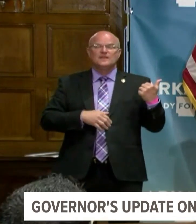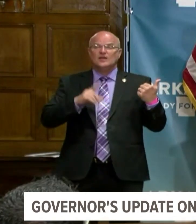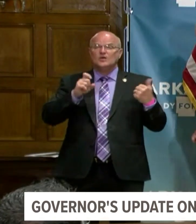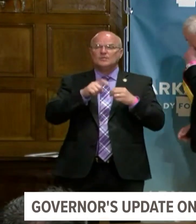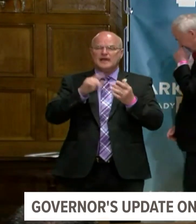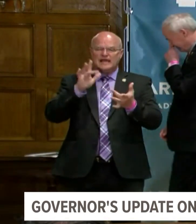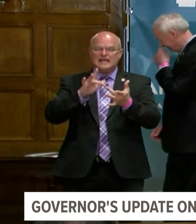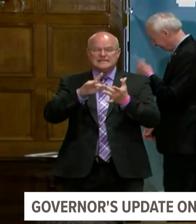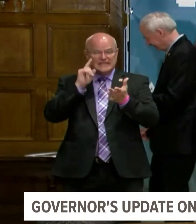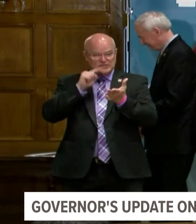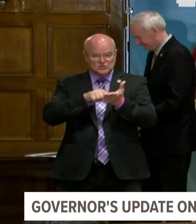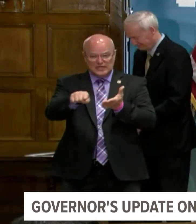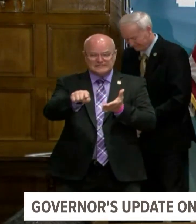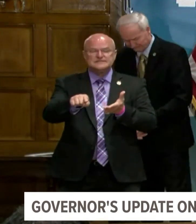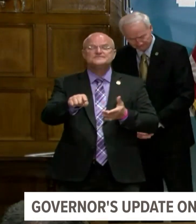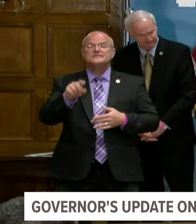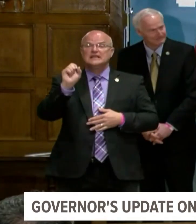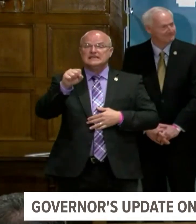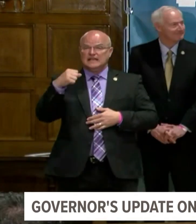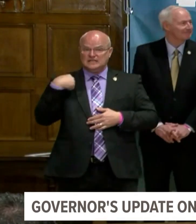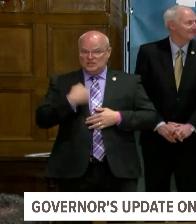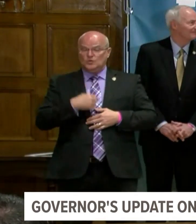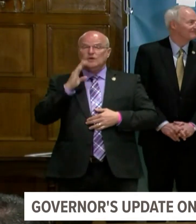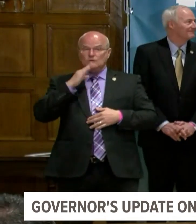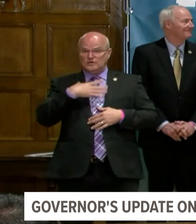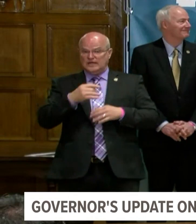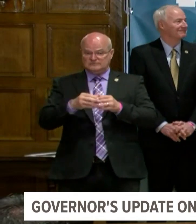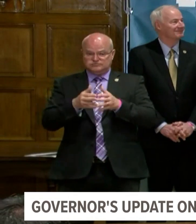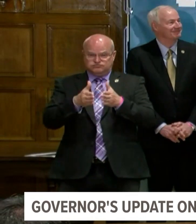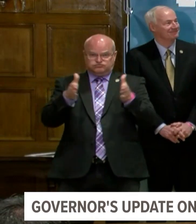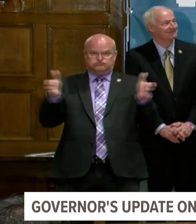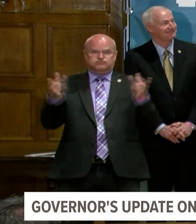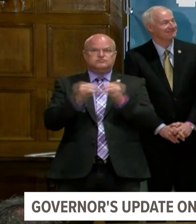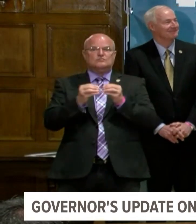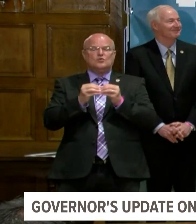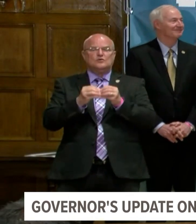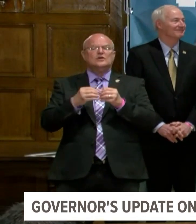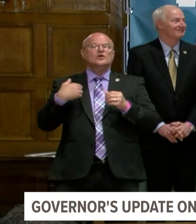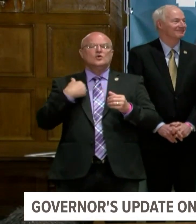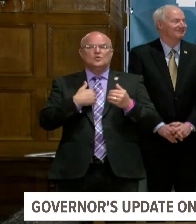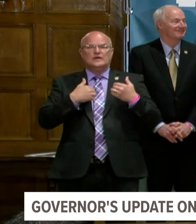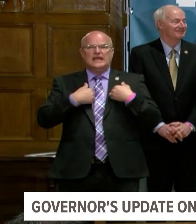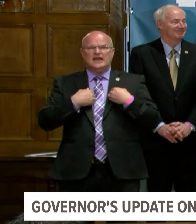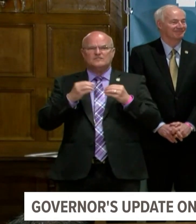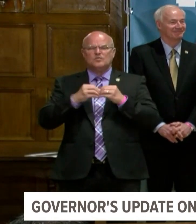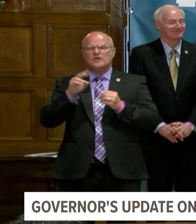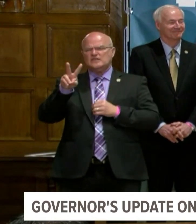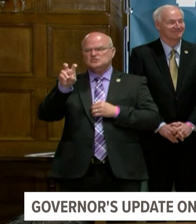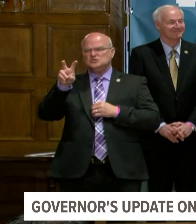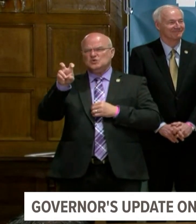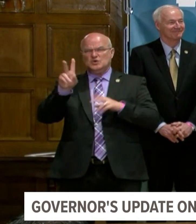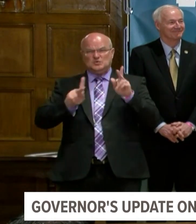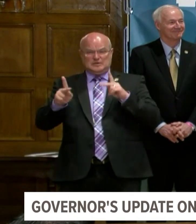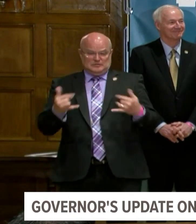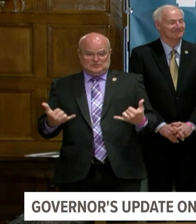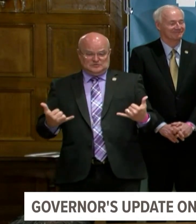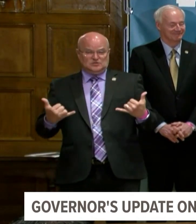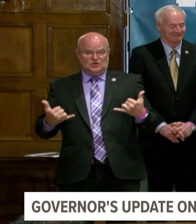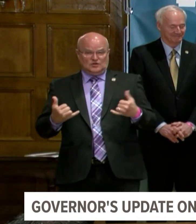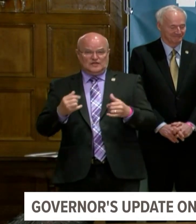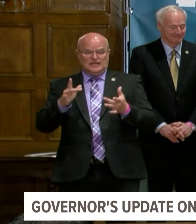was about contact tracers. Yes, we would like to expand. We have over 200 people